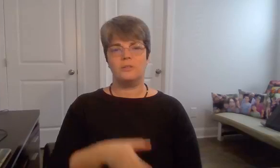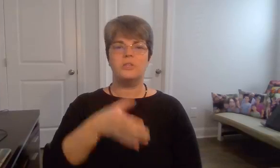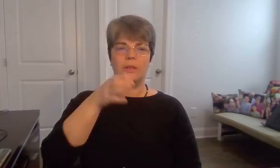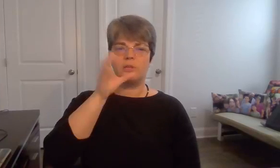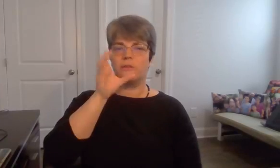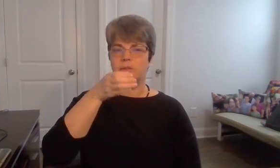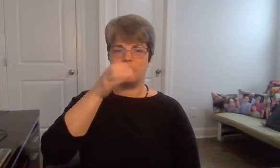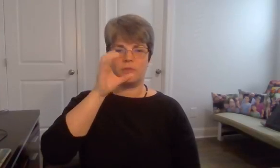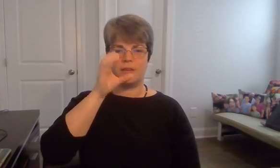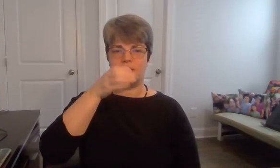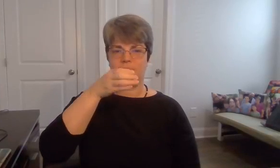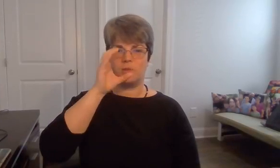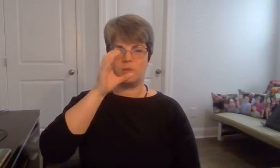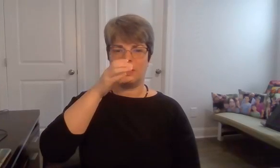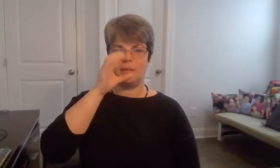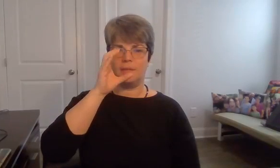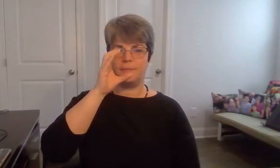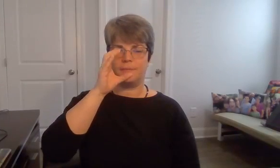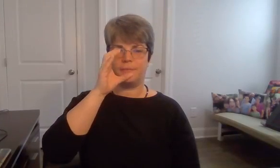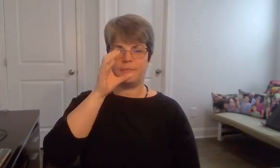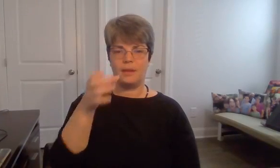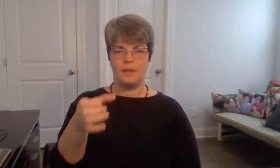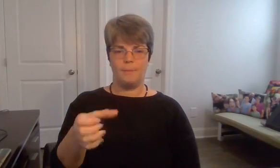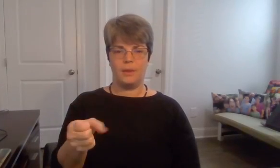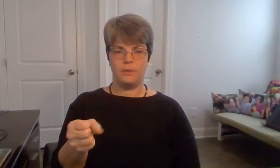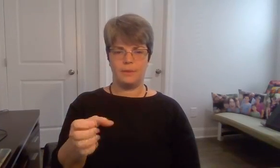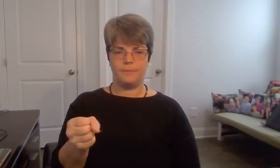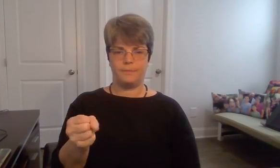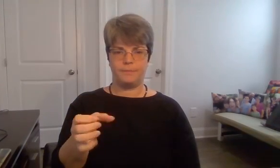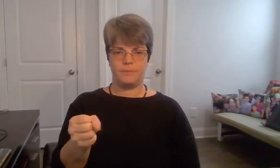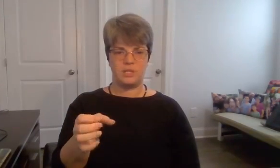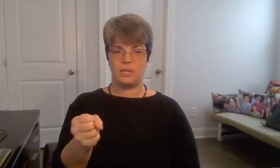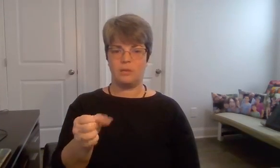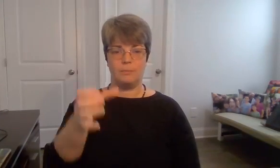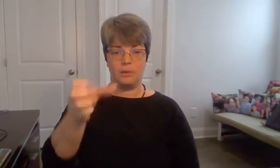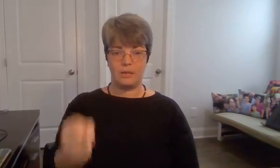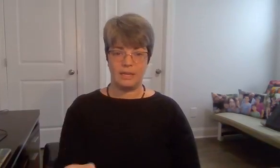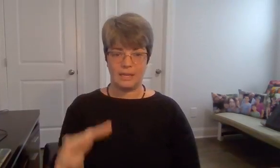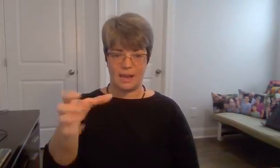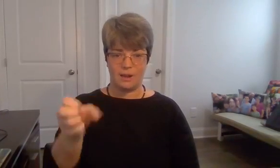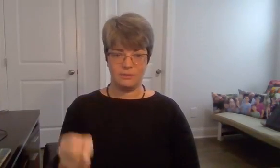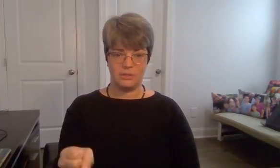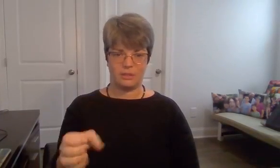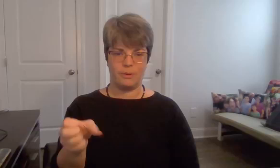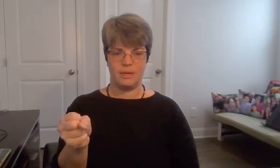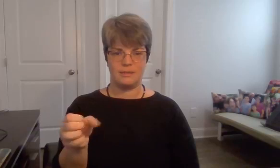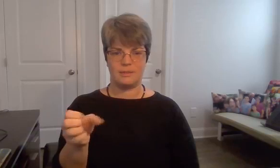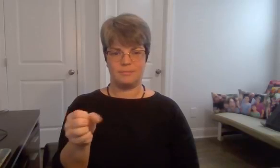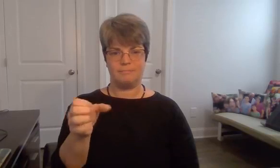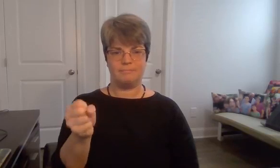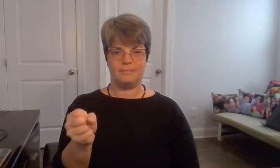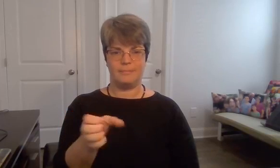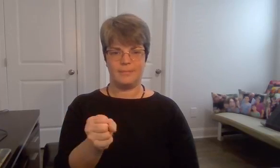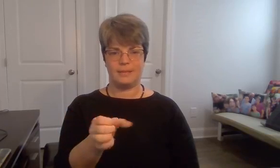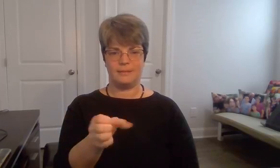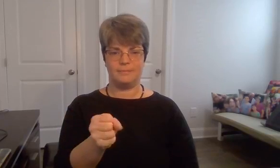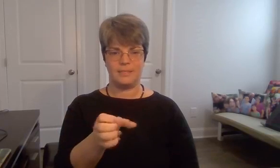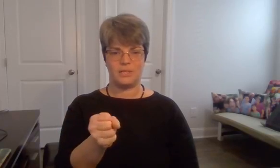So let's go over some drinks. So drink. Milk, just like you're milking a cow, just not quite as